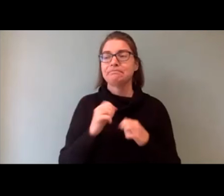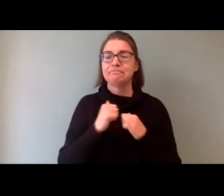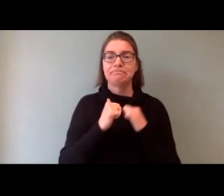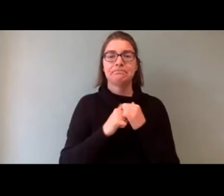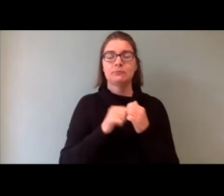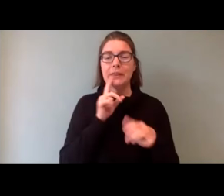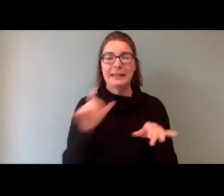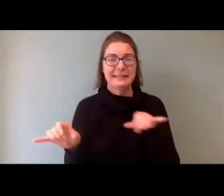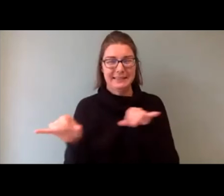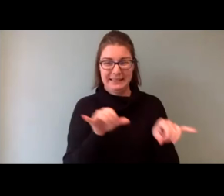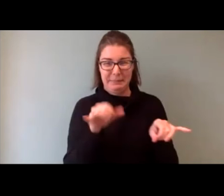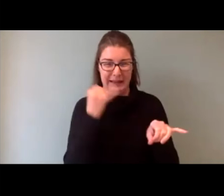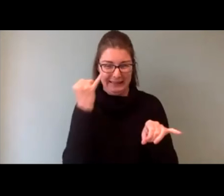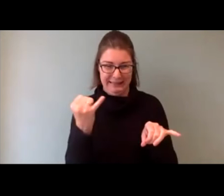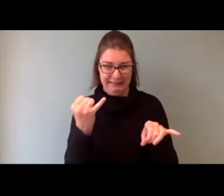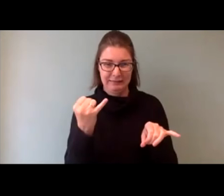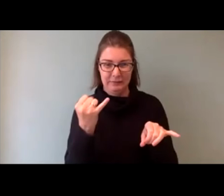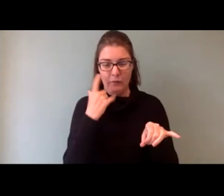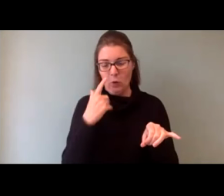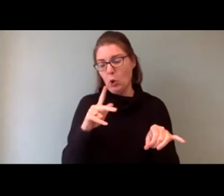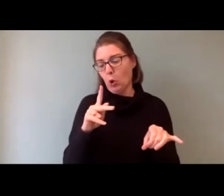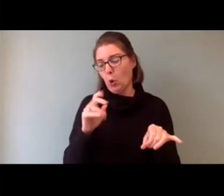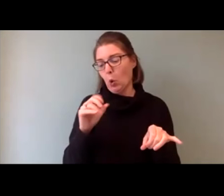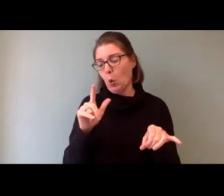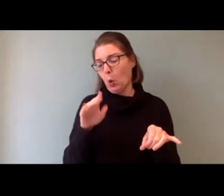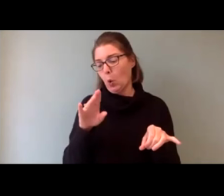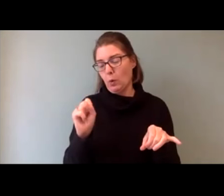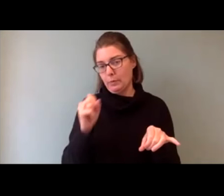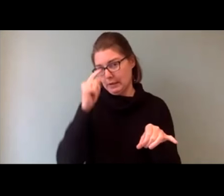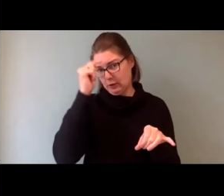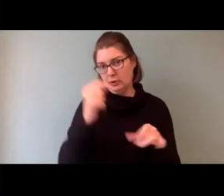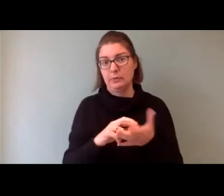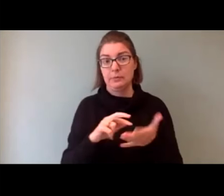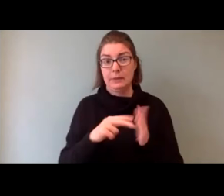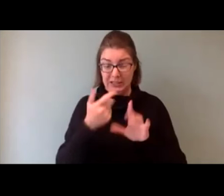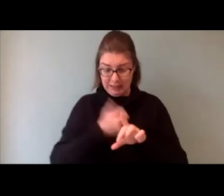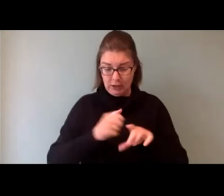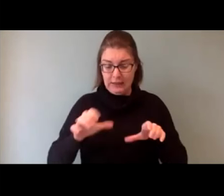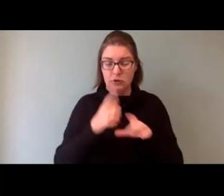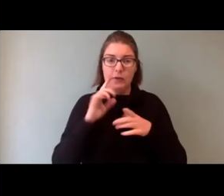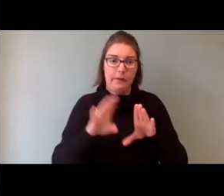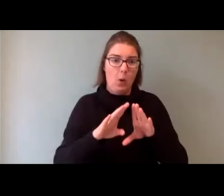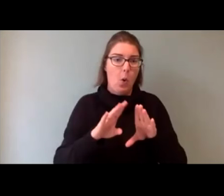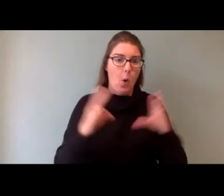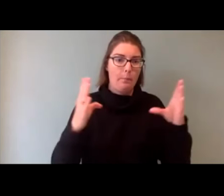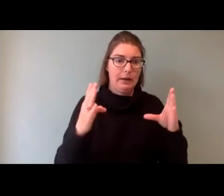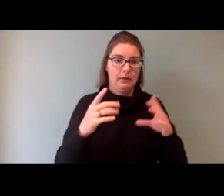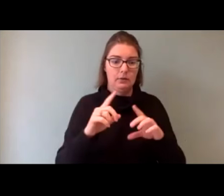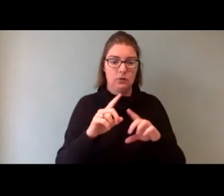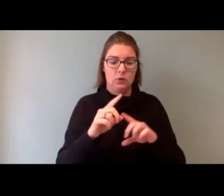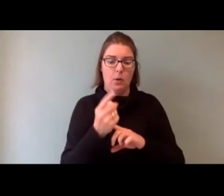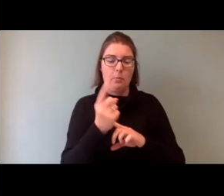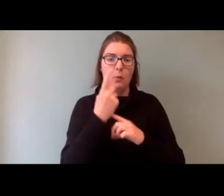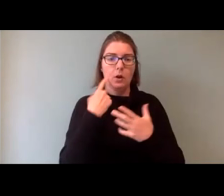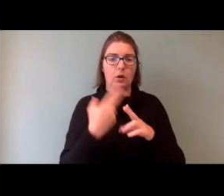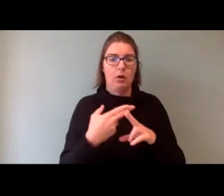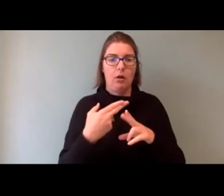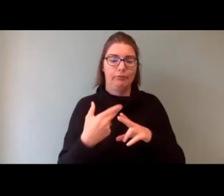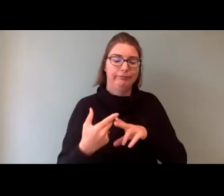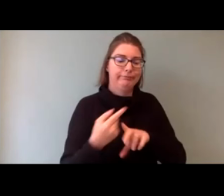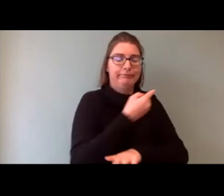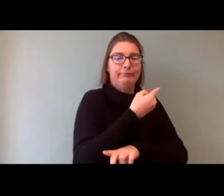structure to Kolb's theory, which is every activity should have some type of opening up, so some moment of divergence.